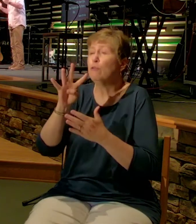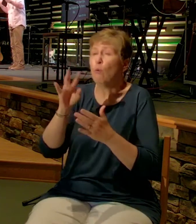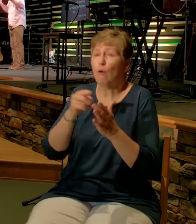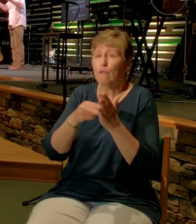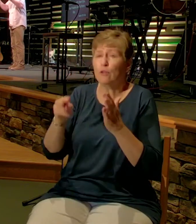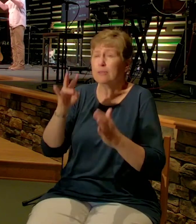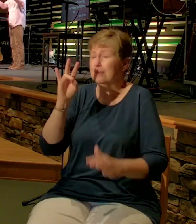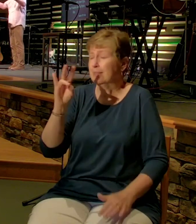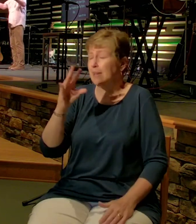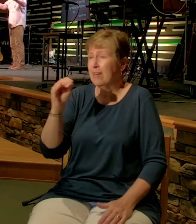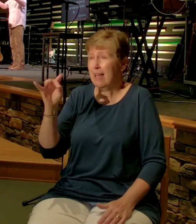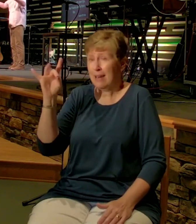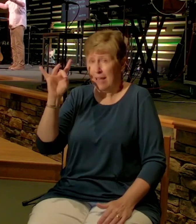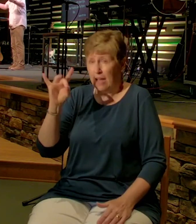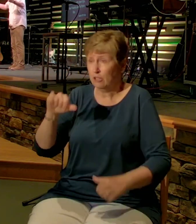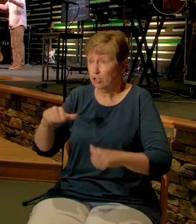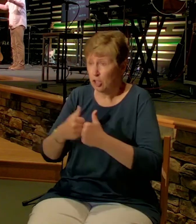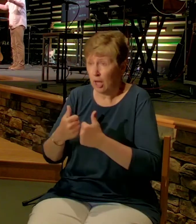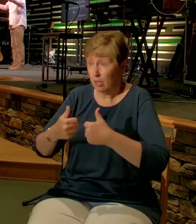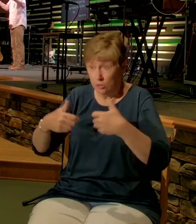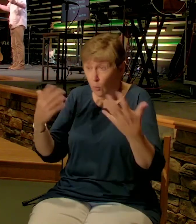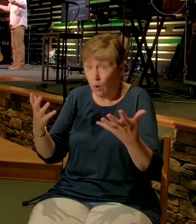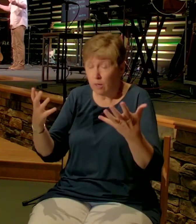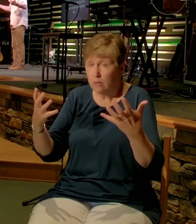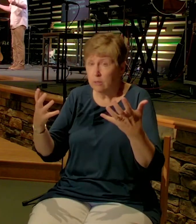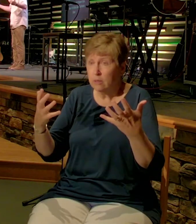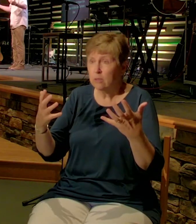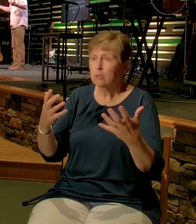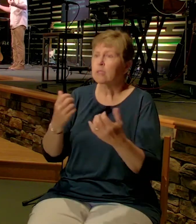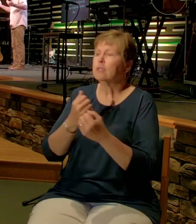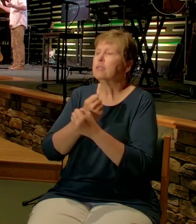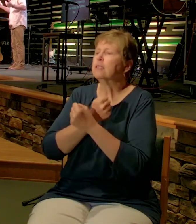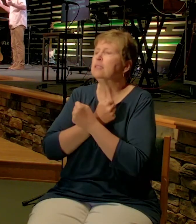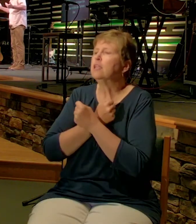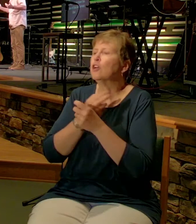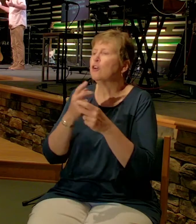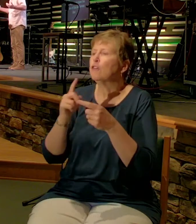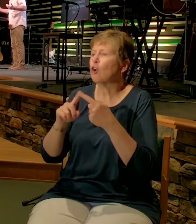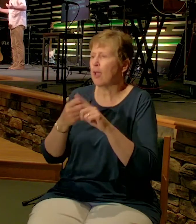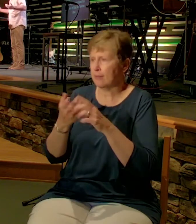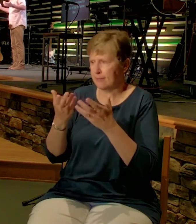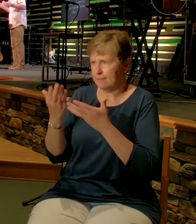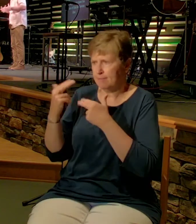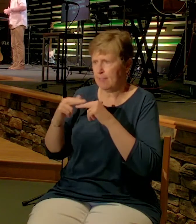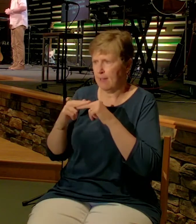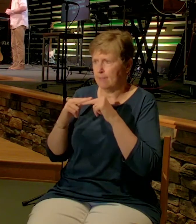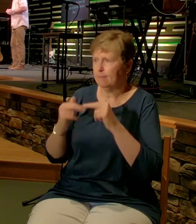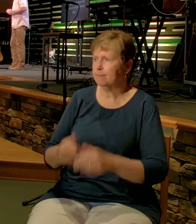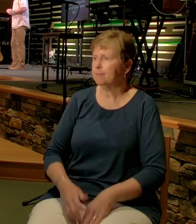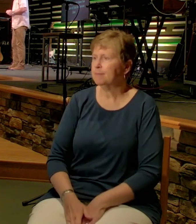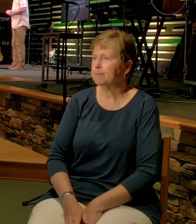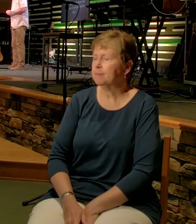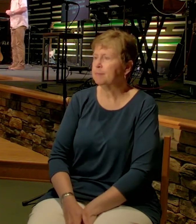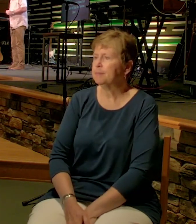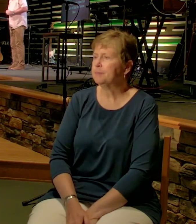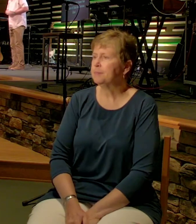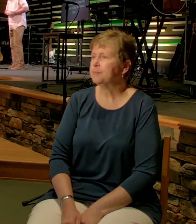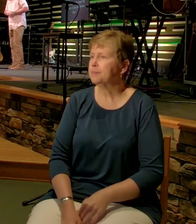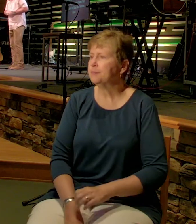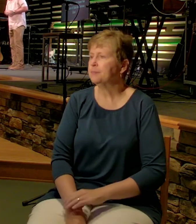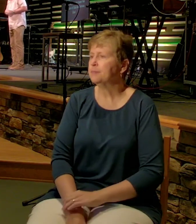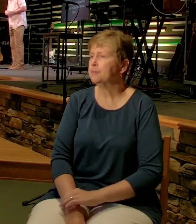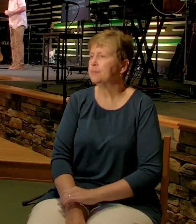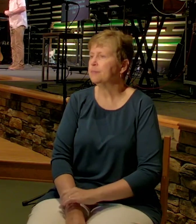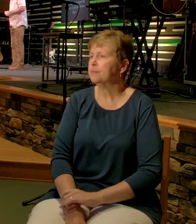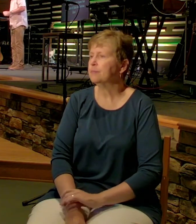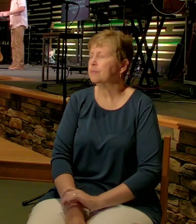8, here's the challenge, here's the call. "Dear friends, let us love one another, for love comes from God. Everyone